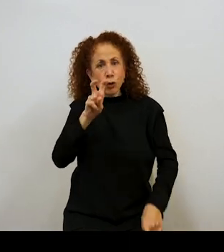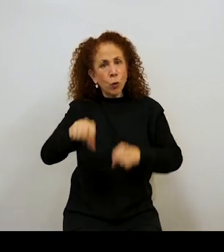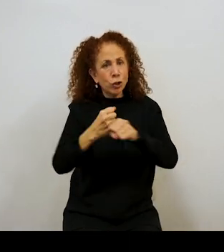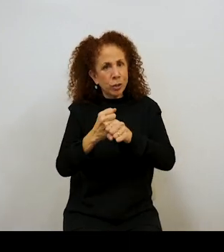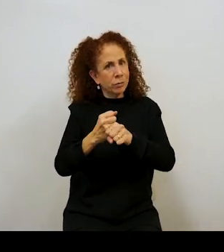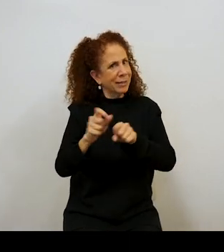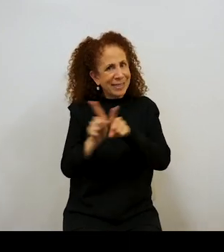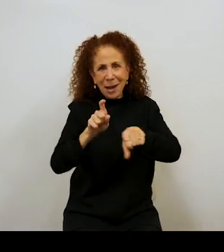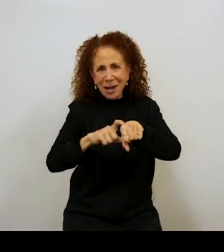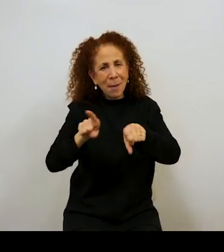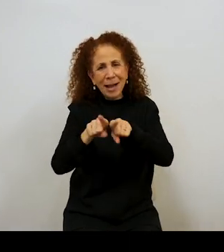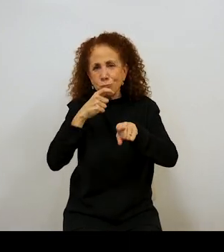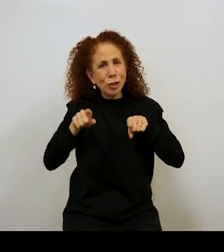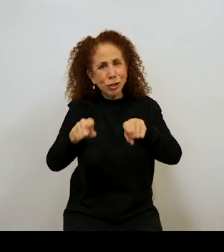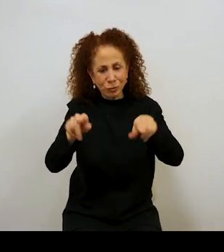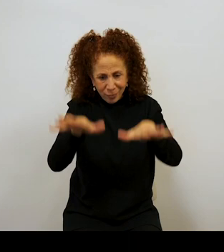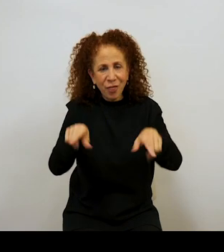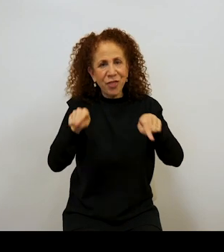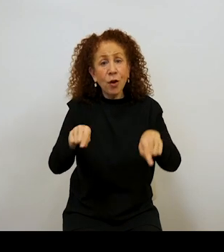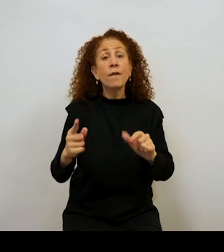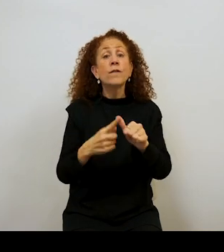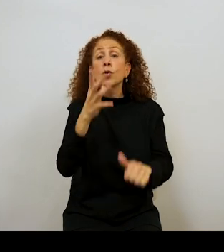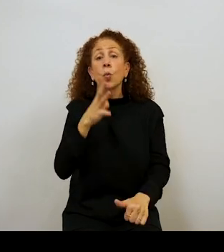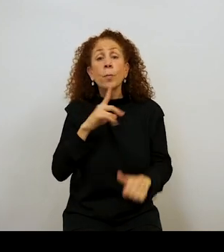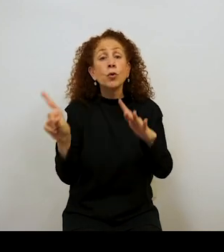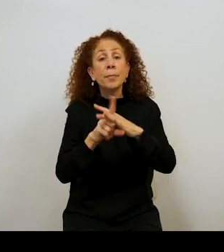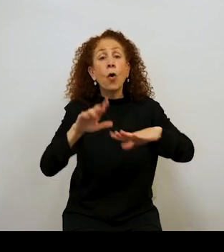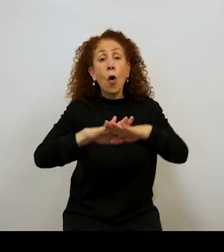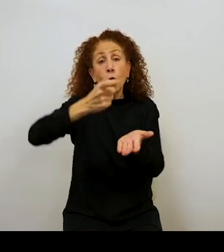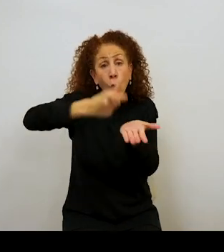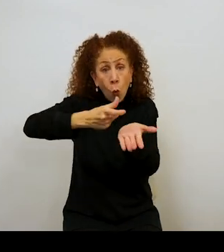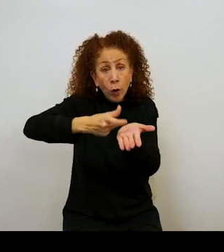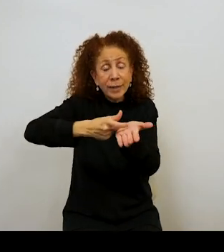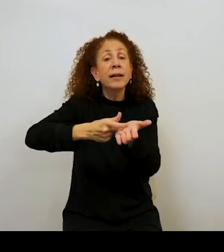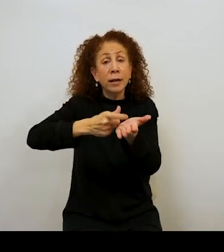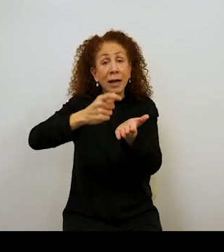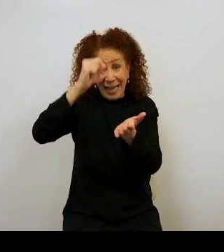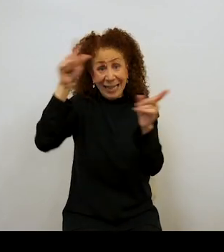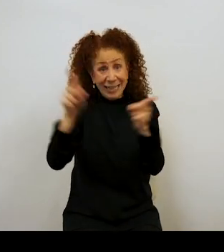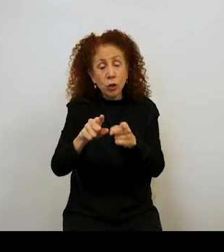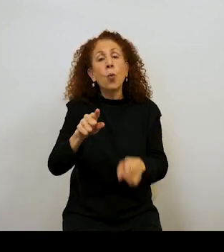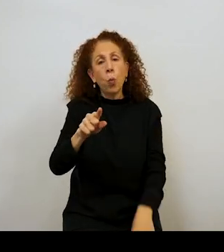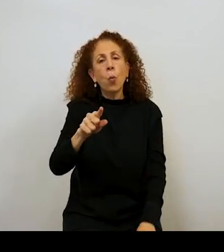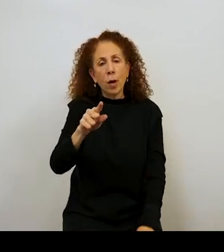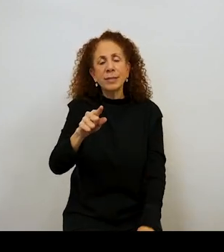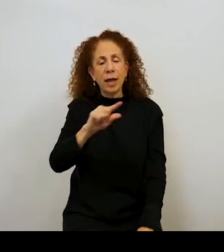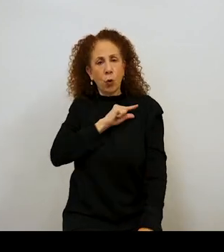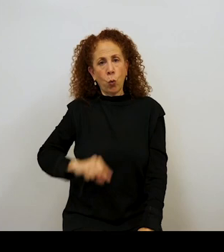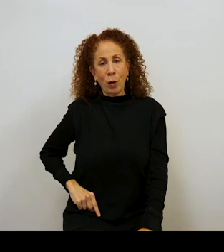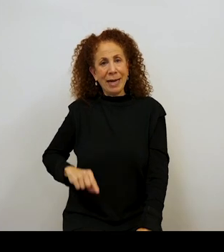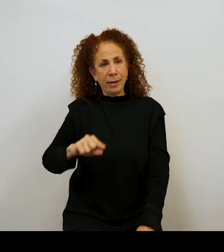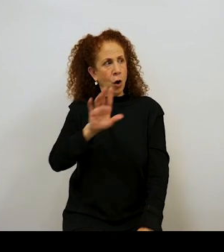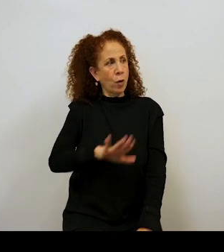there. Mm-hmm. The first woman to appear on the coin of India was an Indo-Greek queen called Agatha Clare in